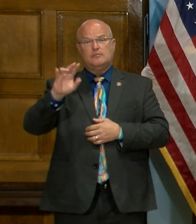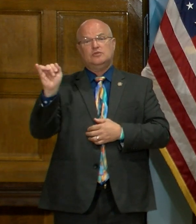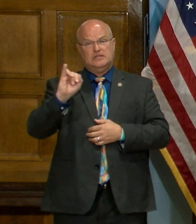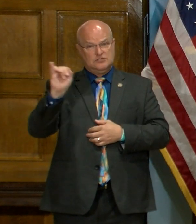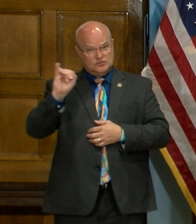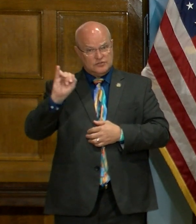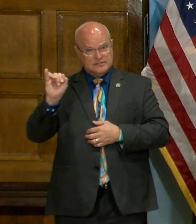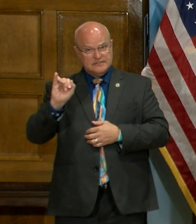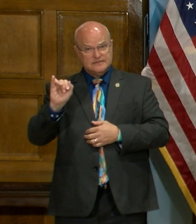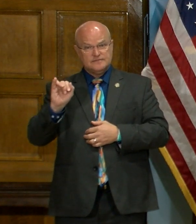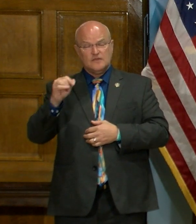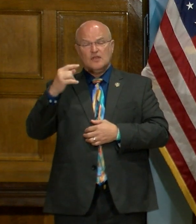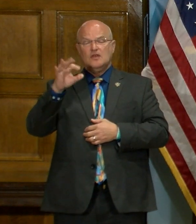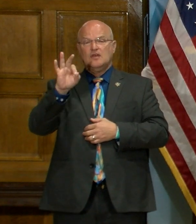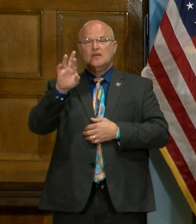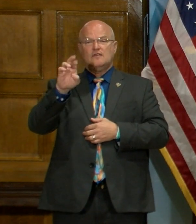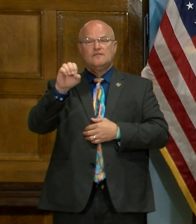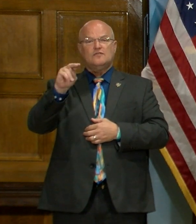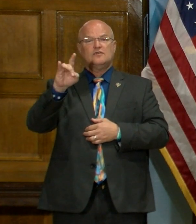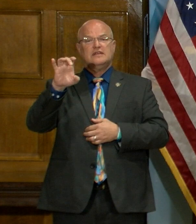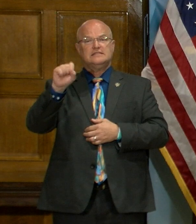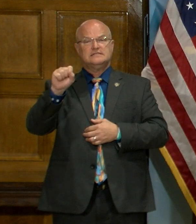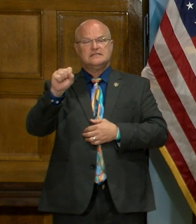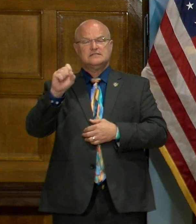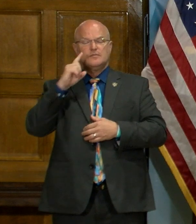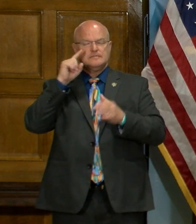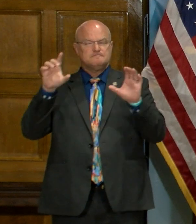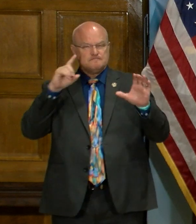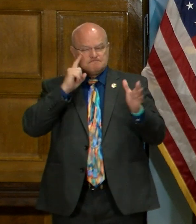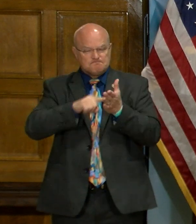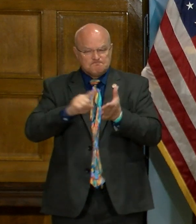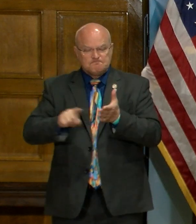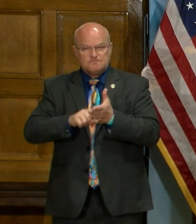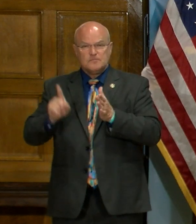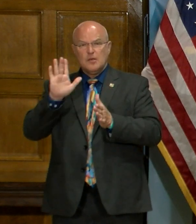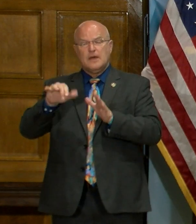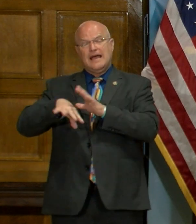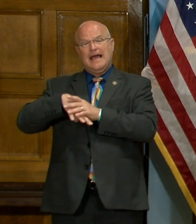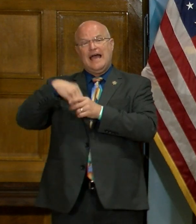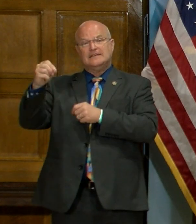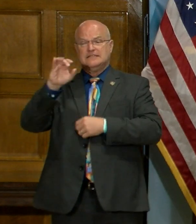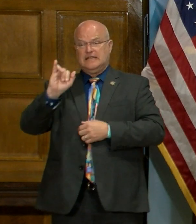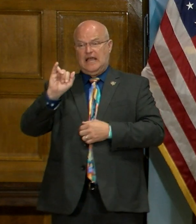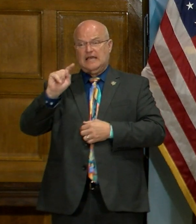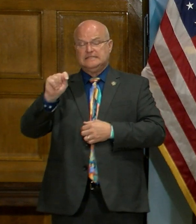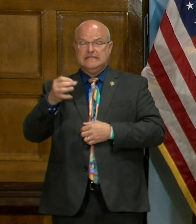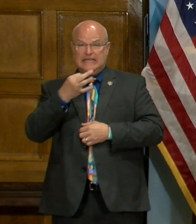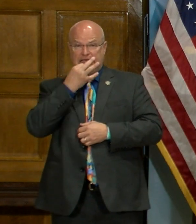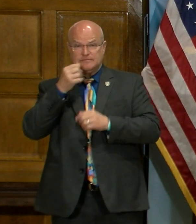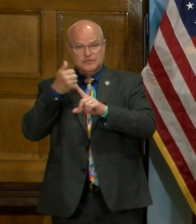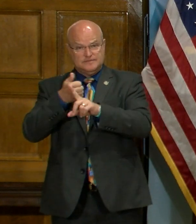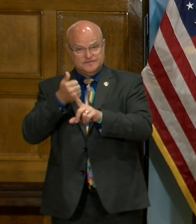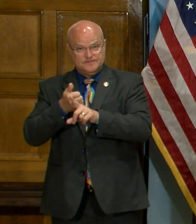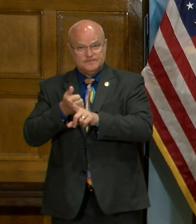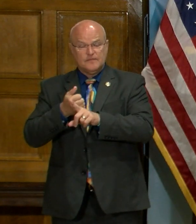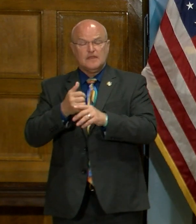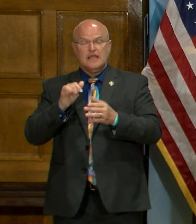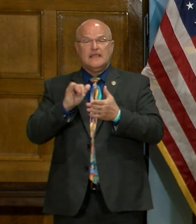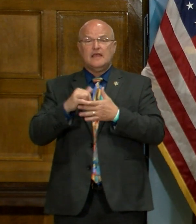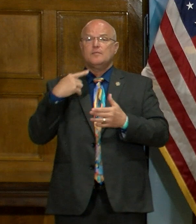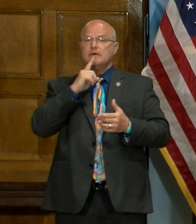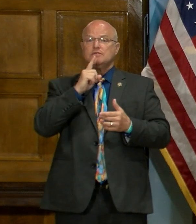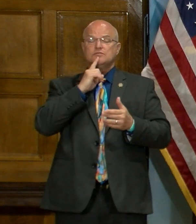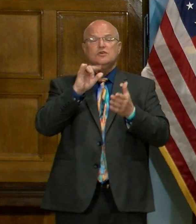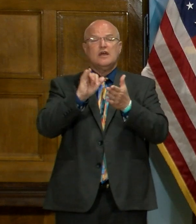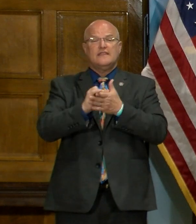carrier. Forensics are currently being conducted by an outside IT expert that we want to